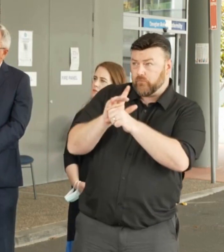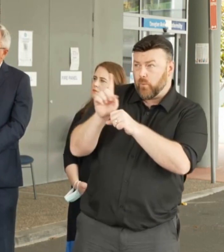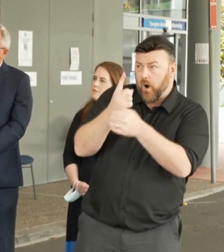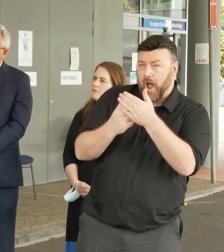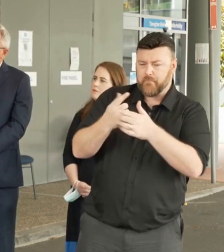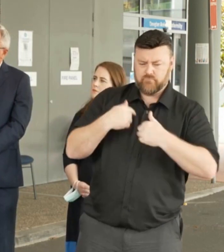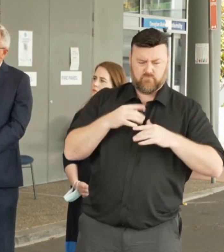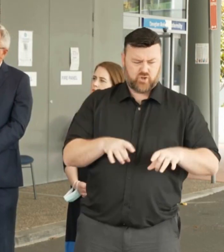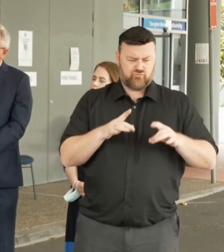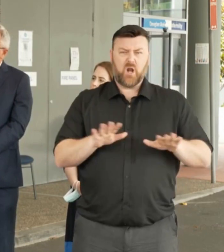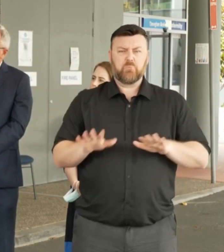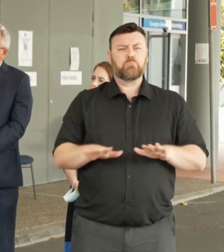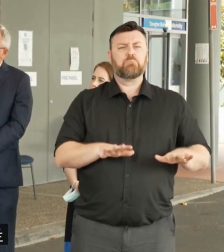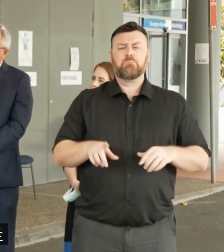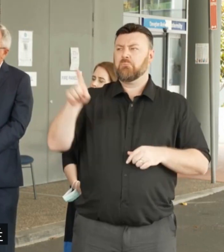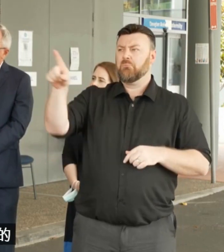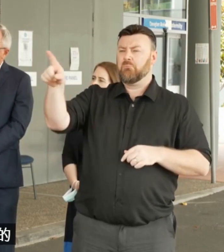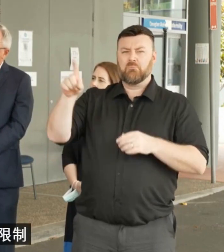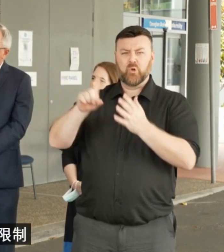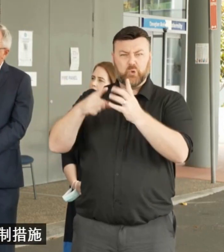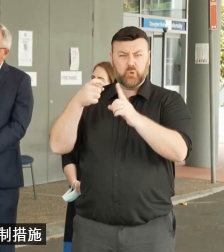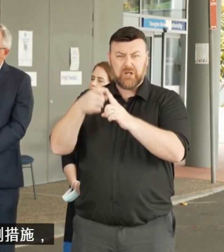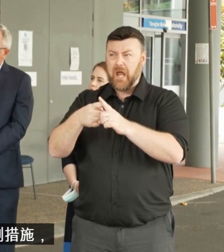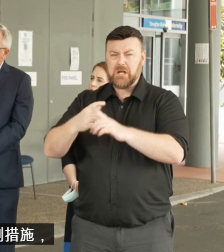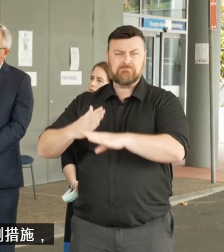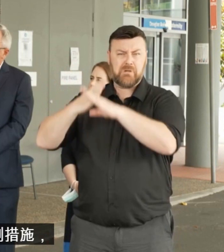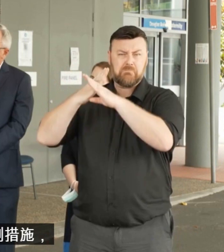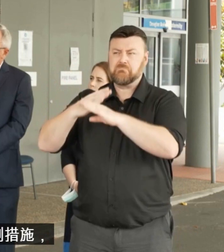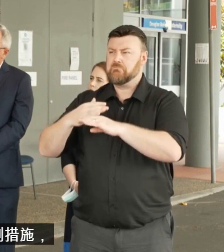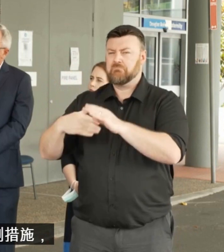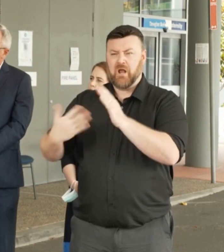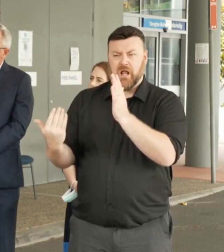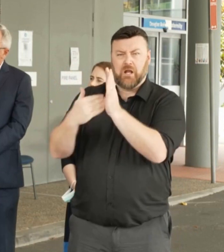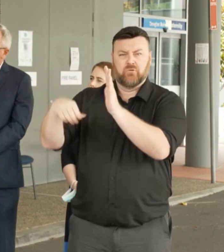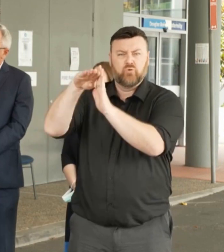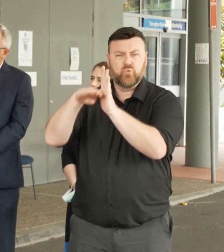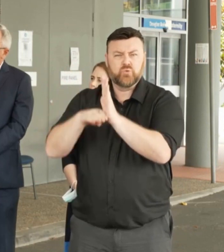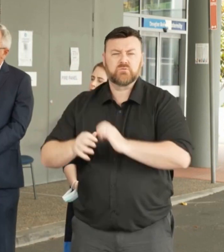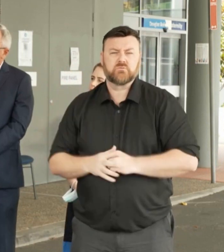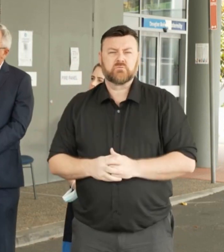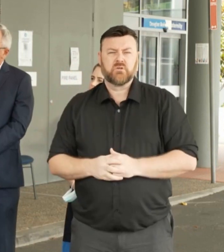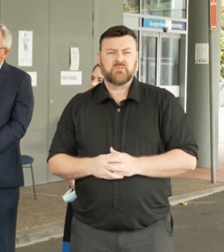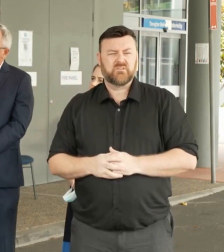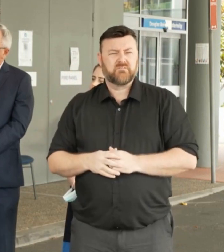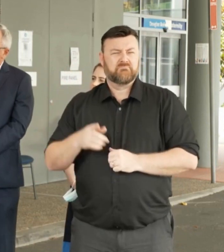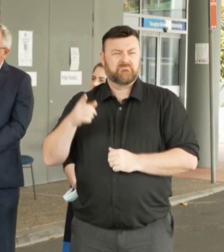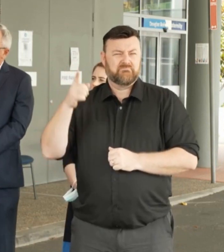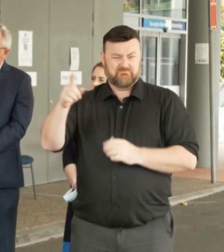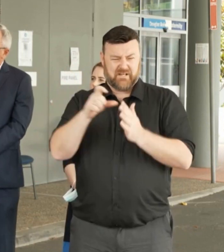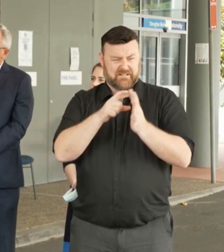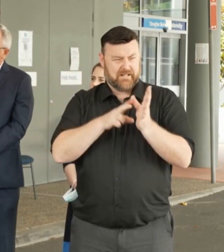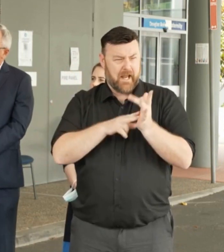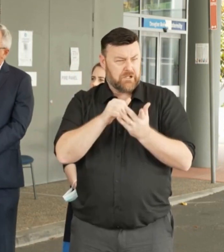UK is putting in restrictions, the Netherlands has restrictions going in, there's Danish hospitals saying we're